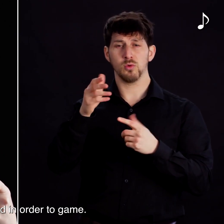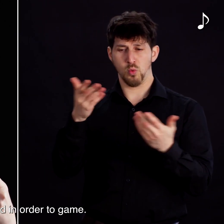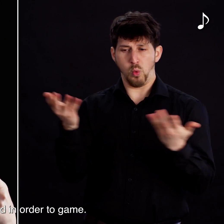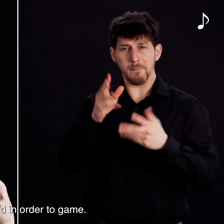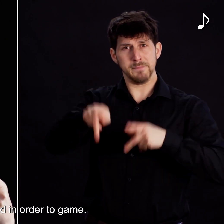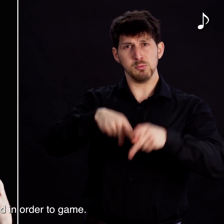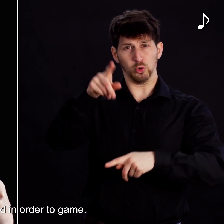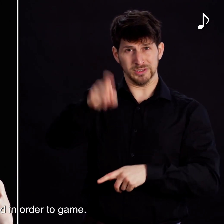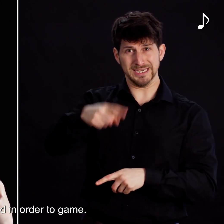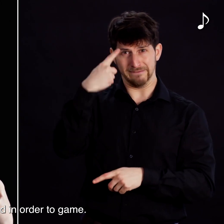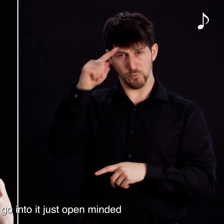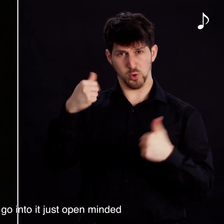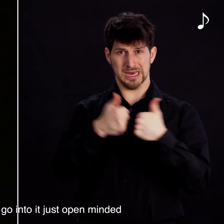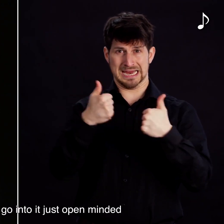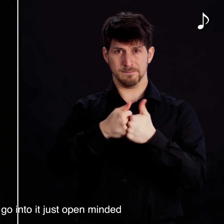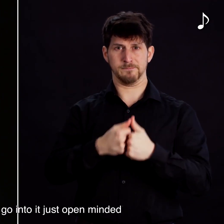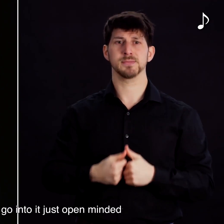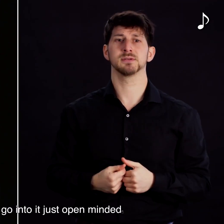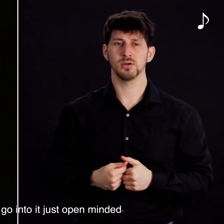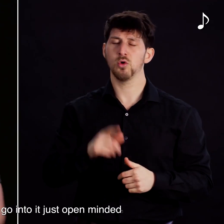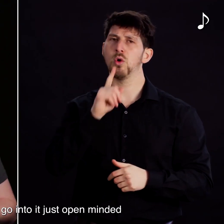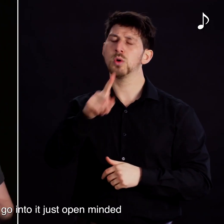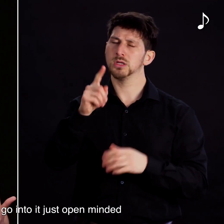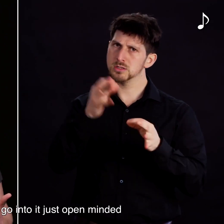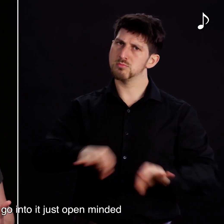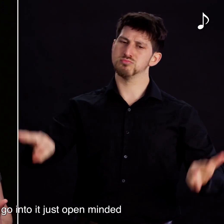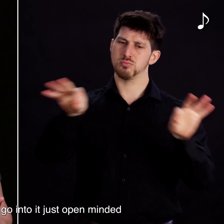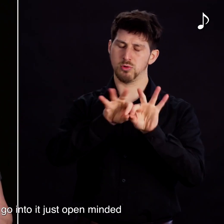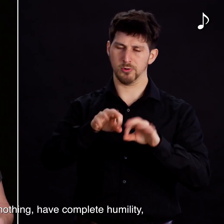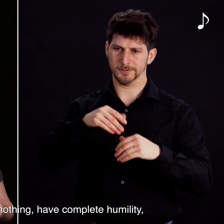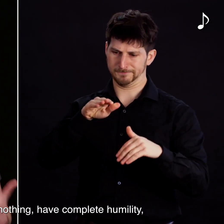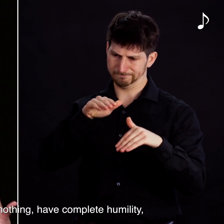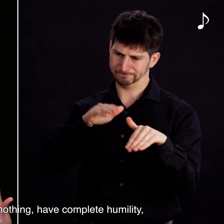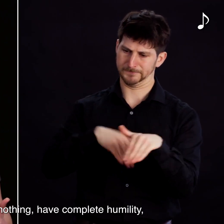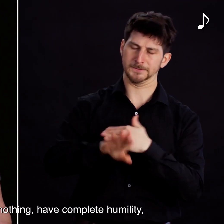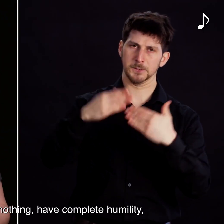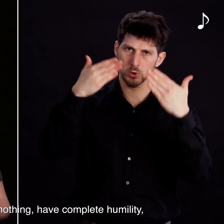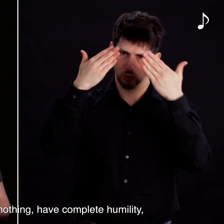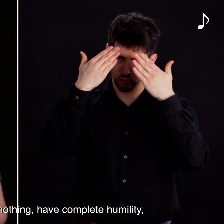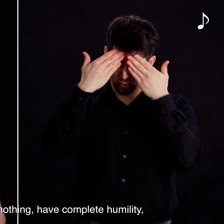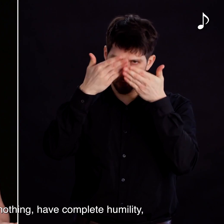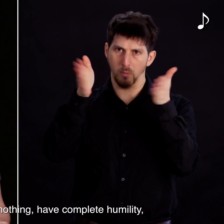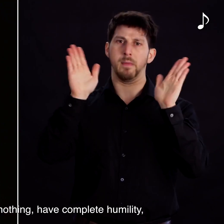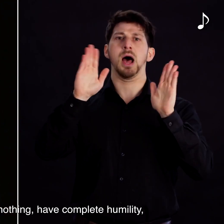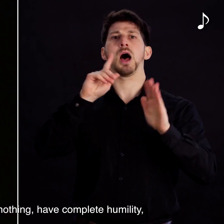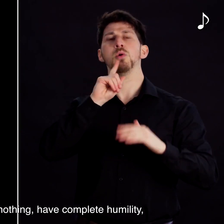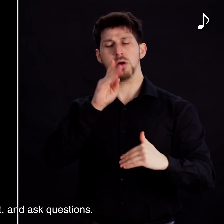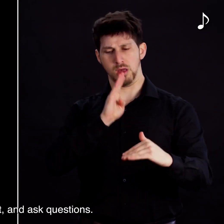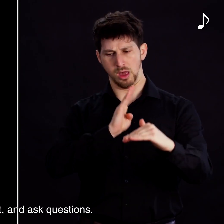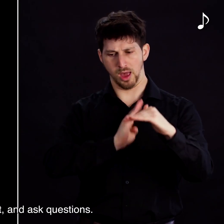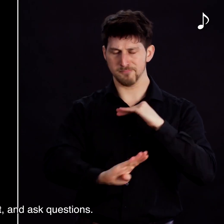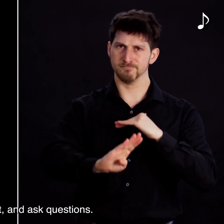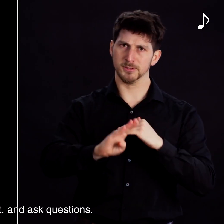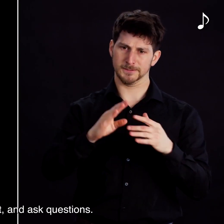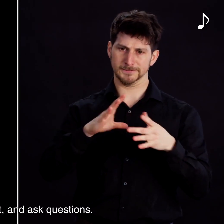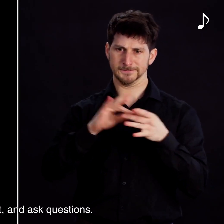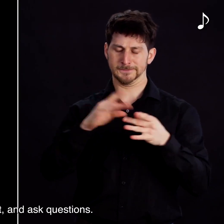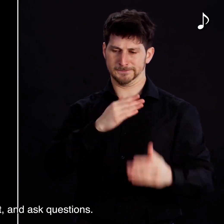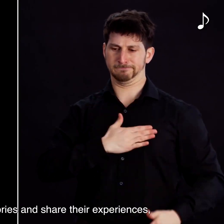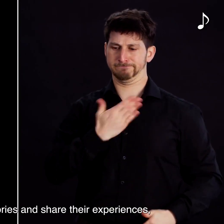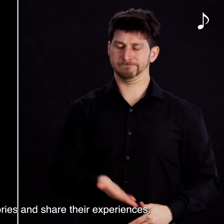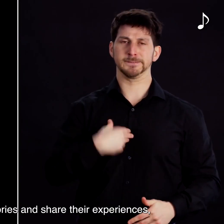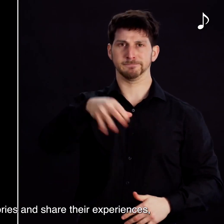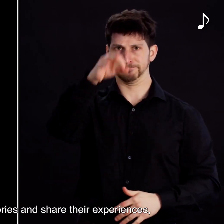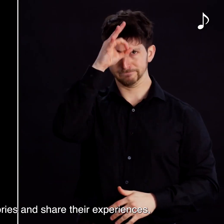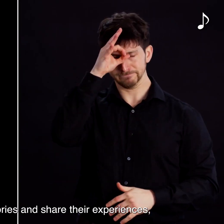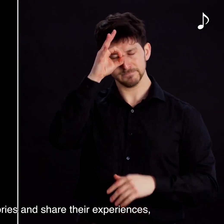need in order to game. You really have to go into it just open minded and assume you know nothing, have complete humility and go into it and ask